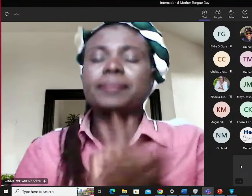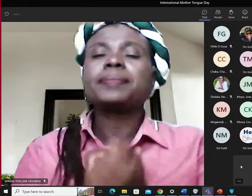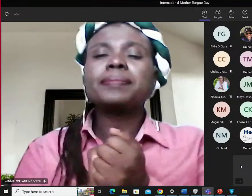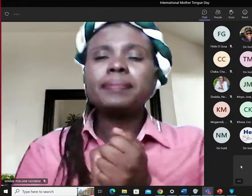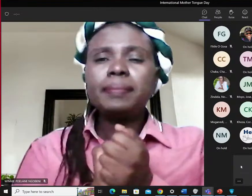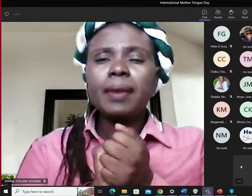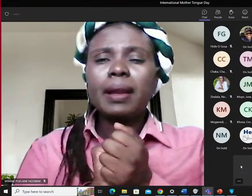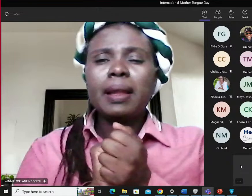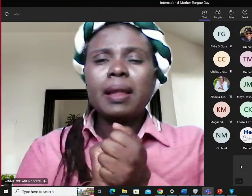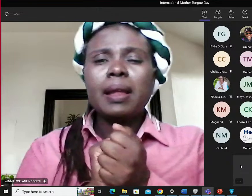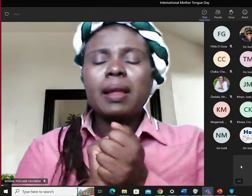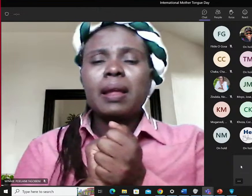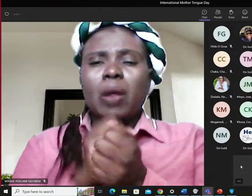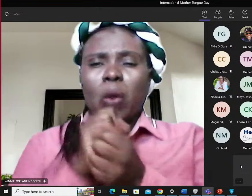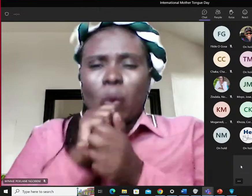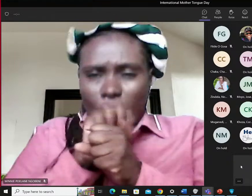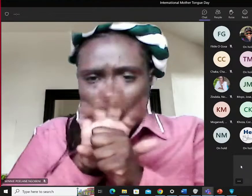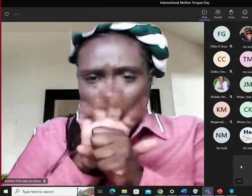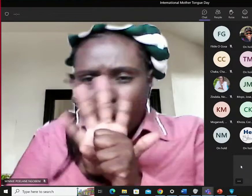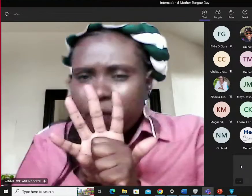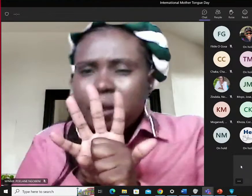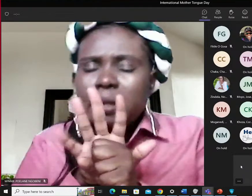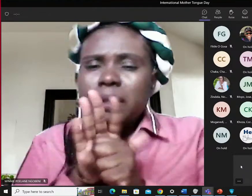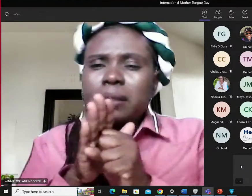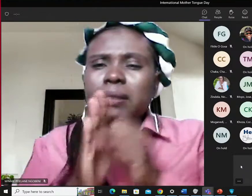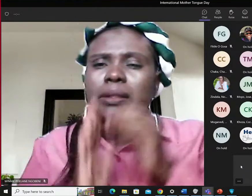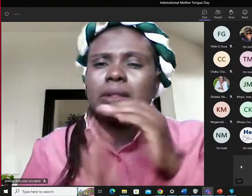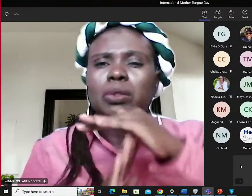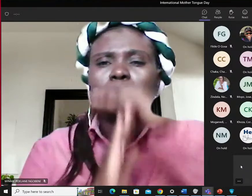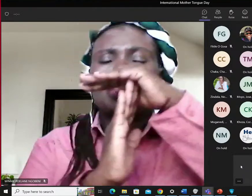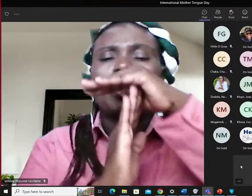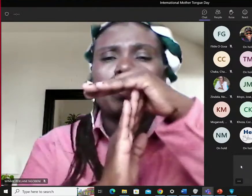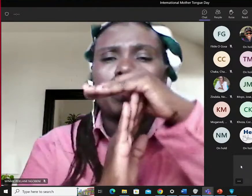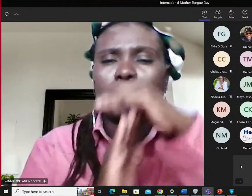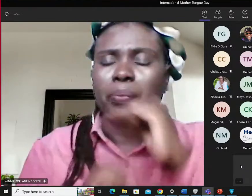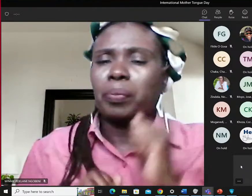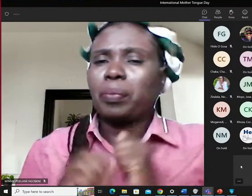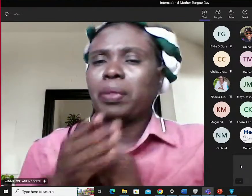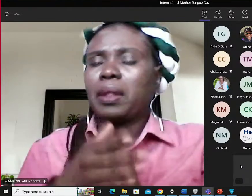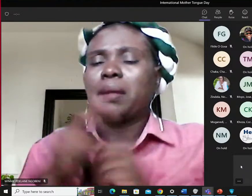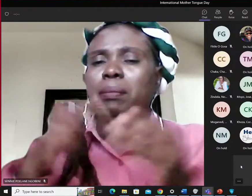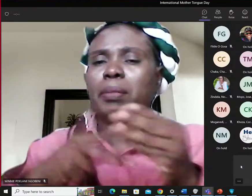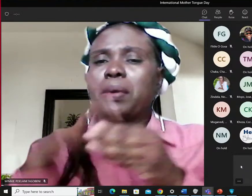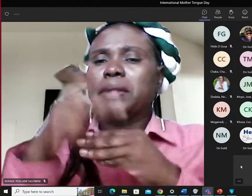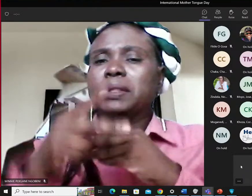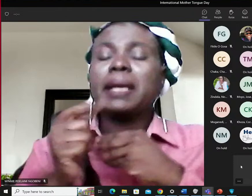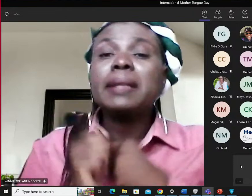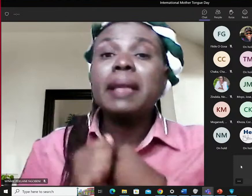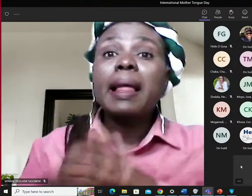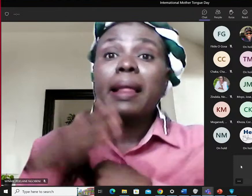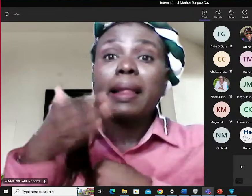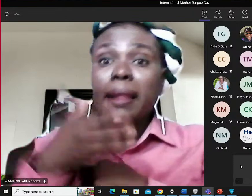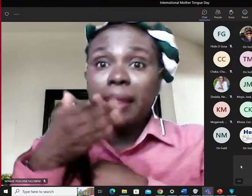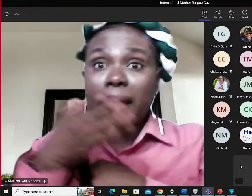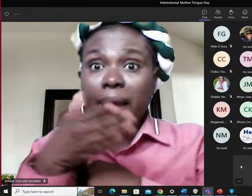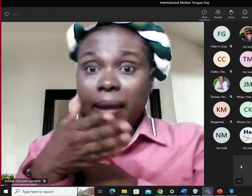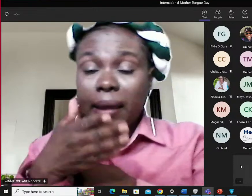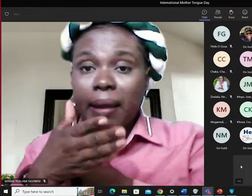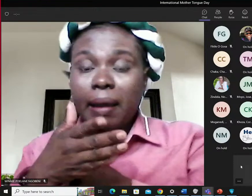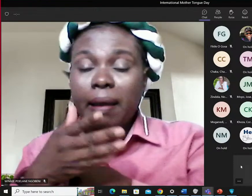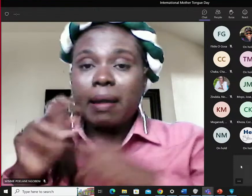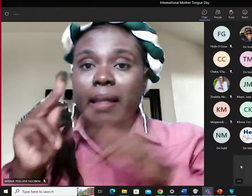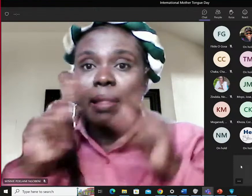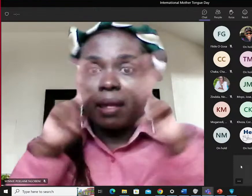COVID disrupted this project. But there are these frameworks that are there.